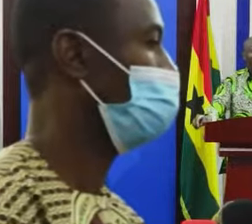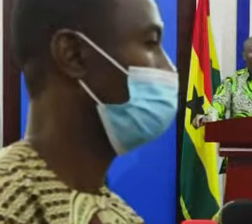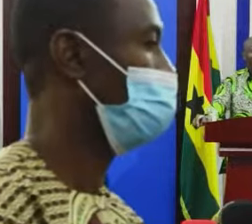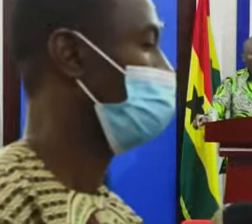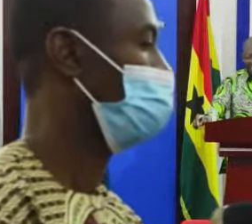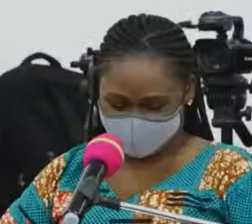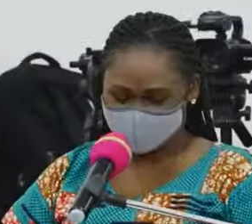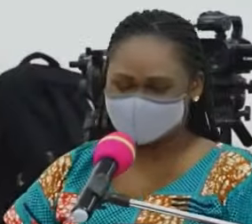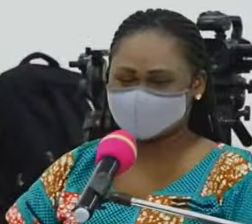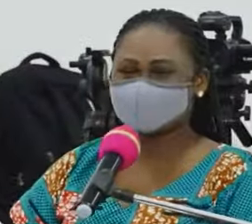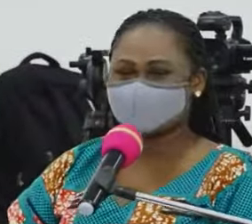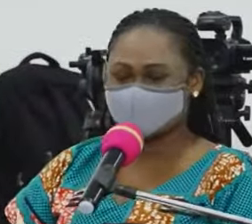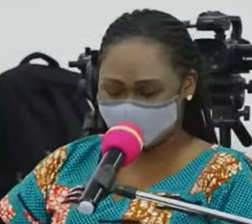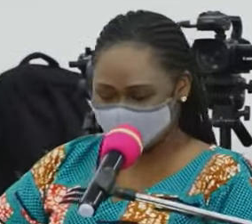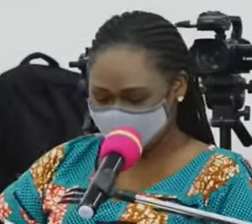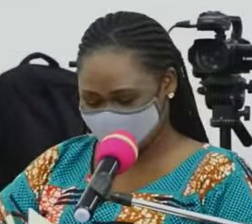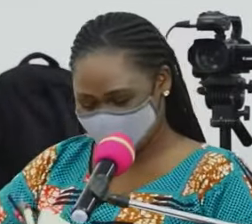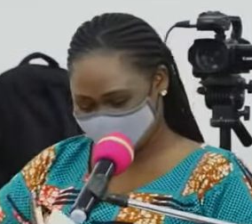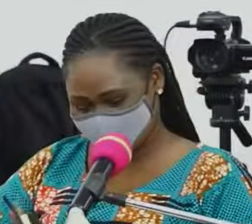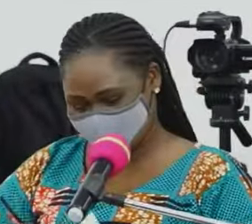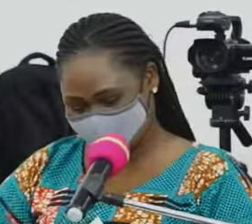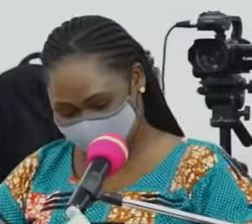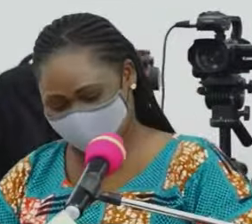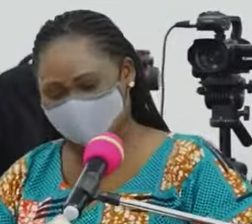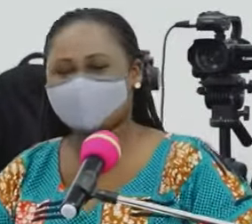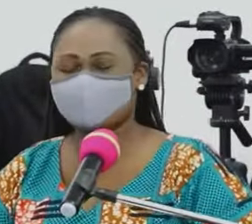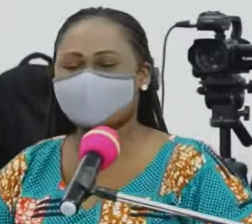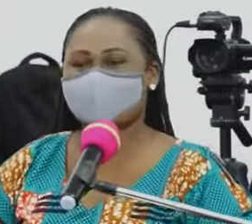Yes, Sarah, let's hear you. So,